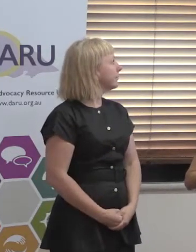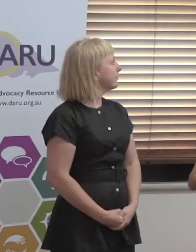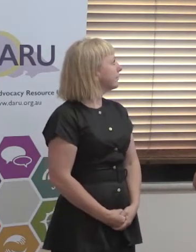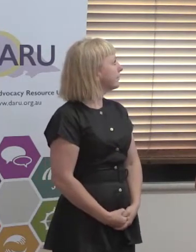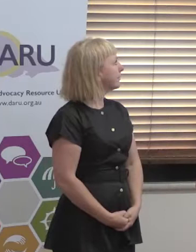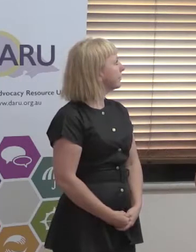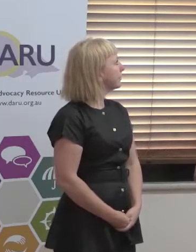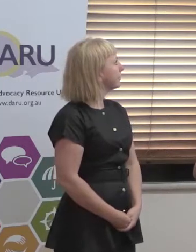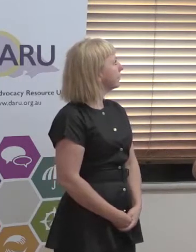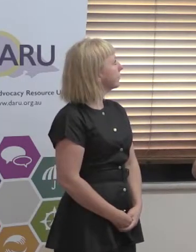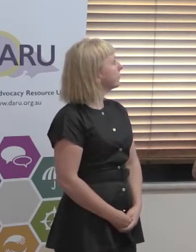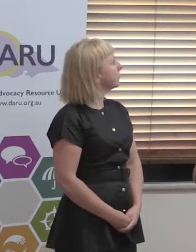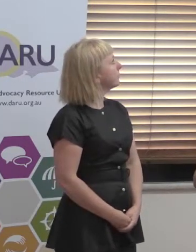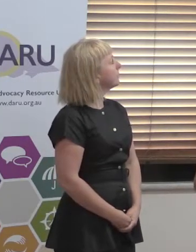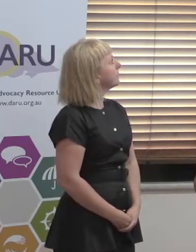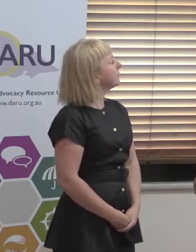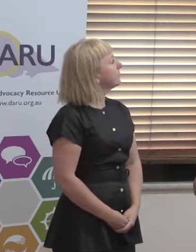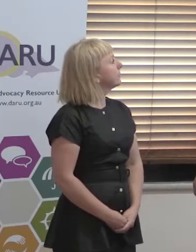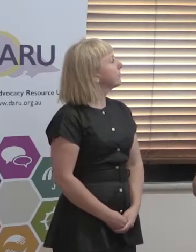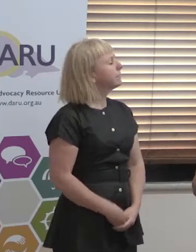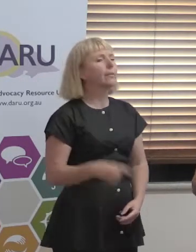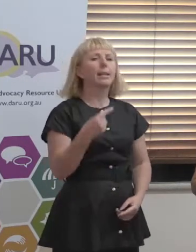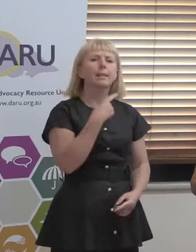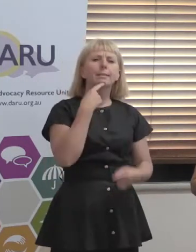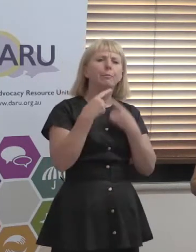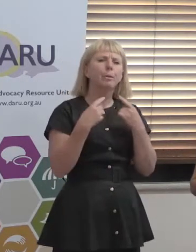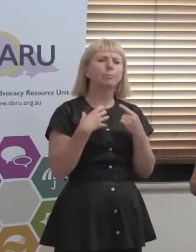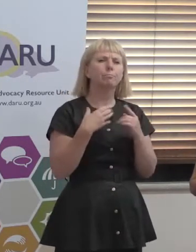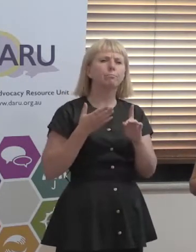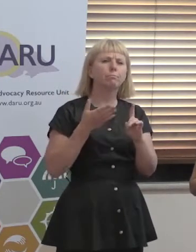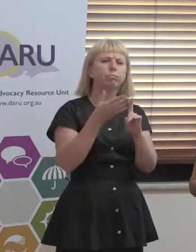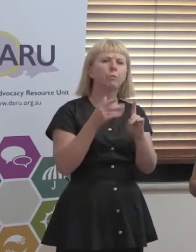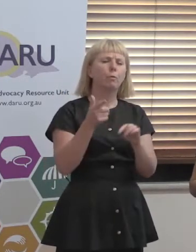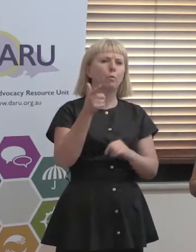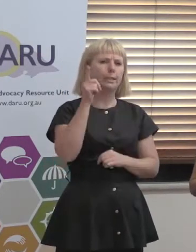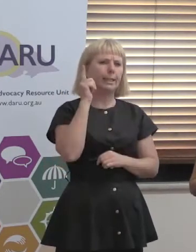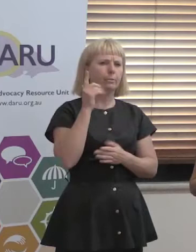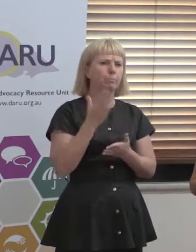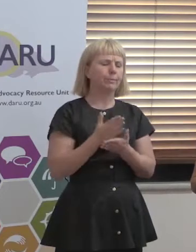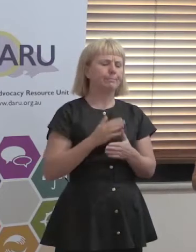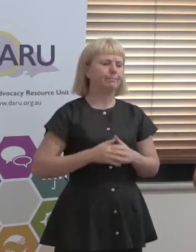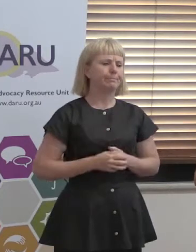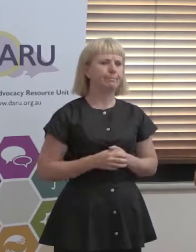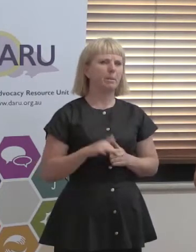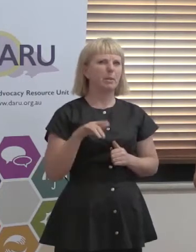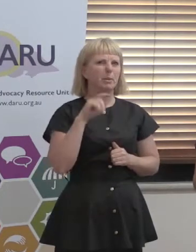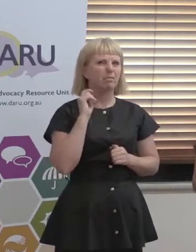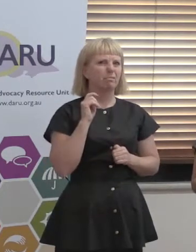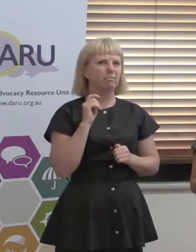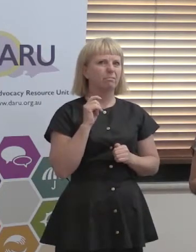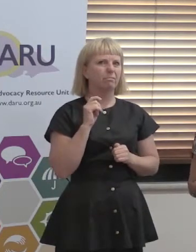This next page is more for teachers, so I might just